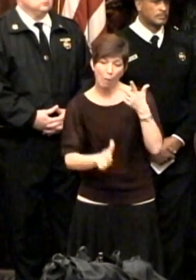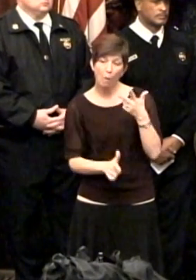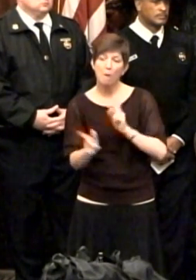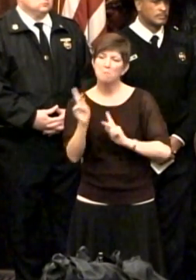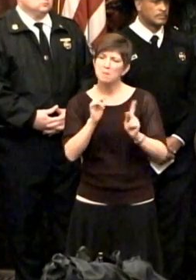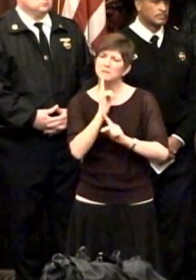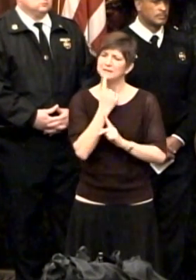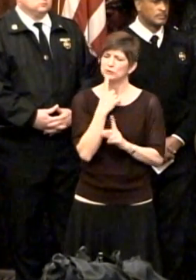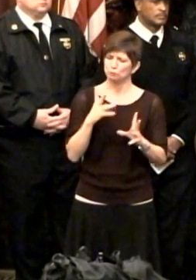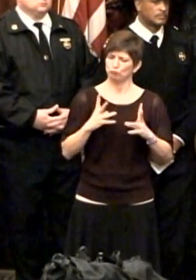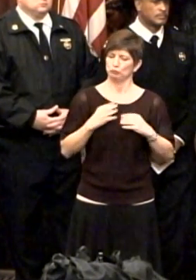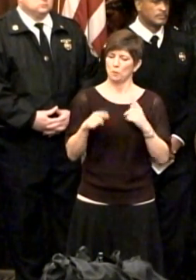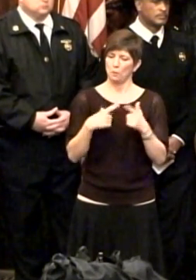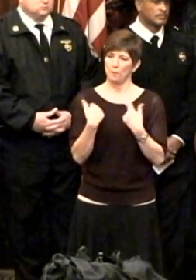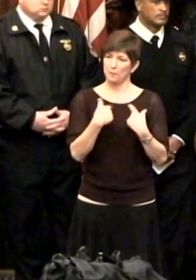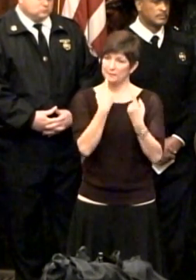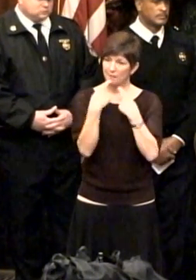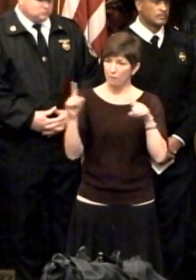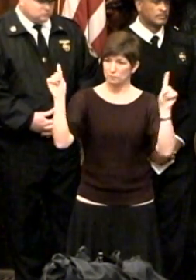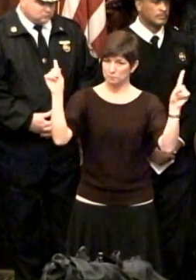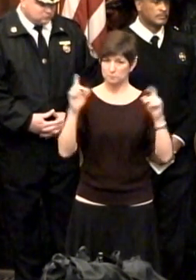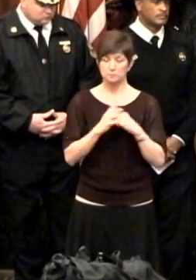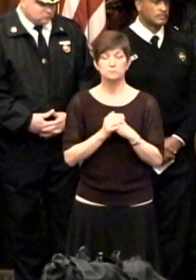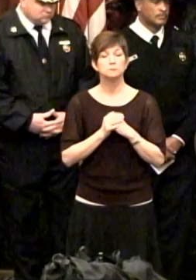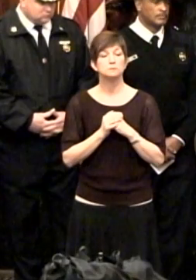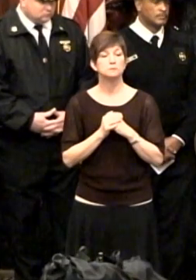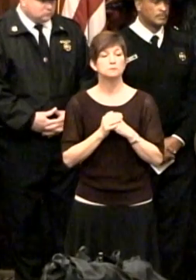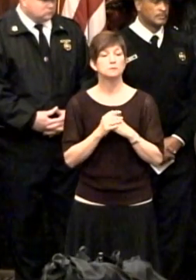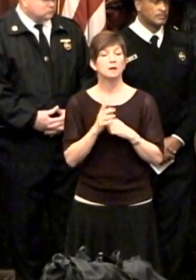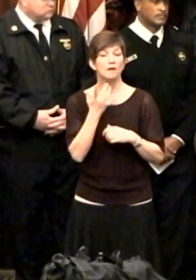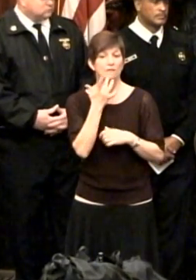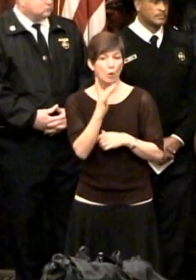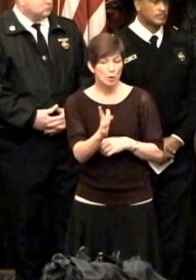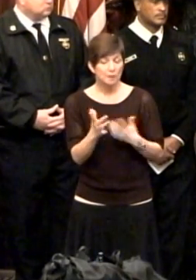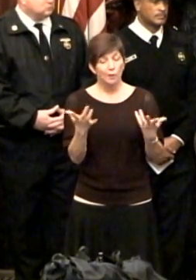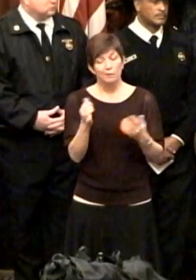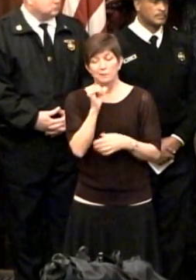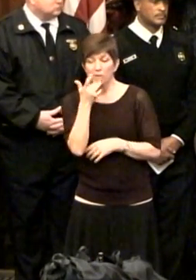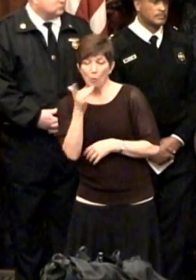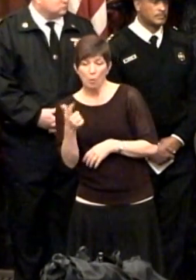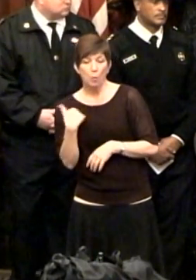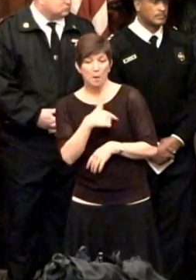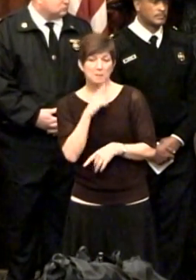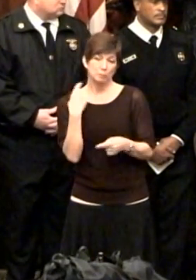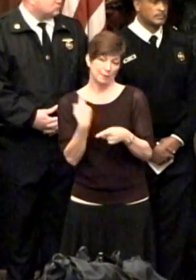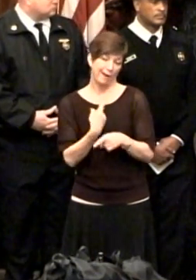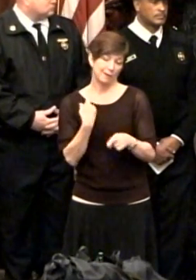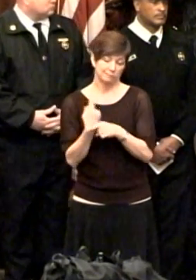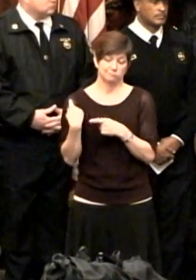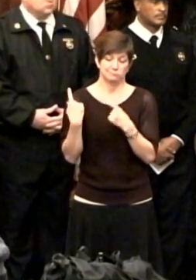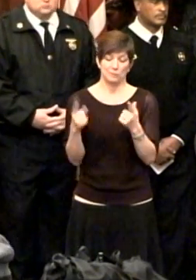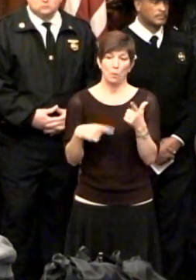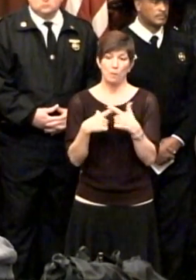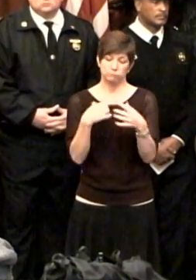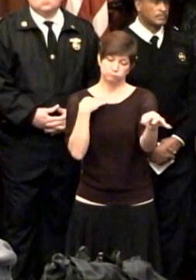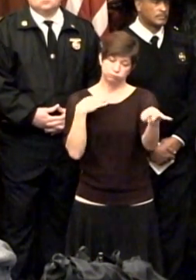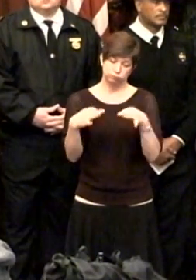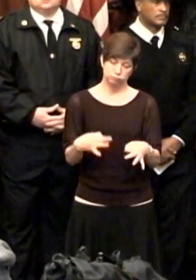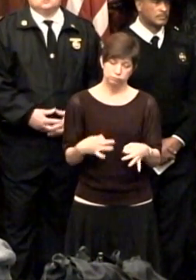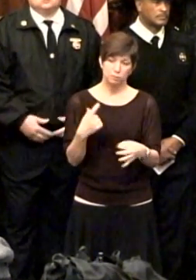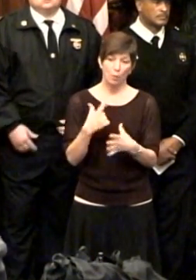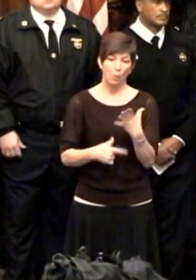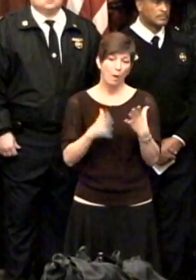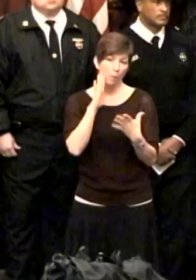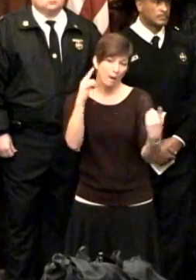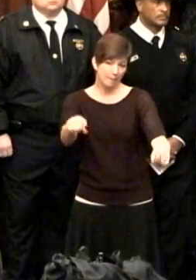when we make these kinds of announcements. And, fortunately or unfortunately, we've been pretty accurate when we've laid out what we think the case